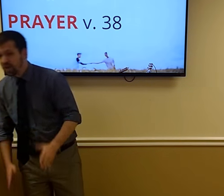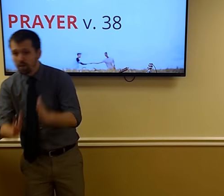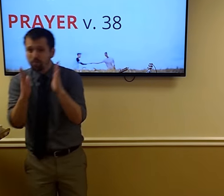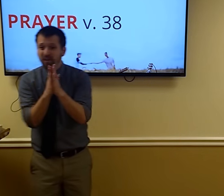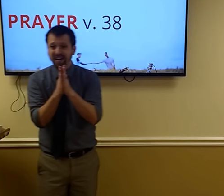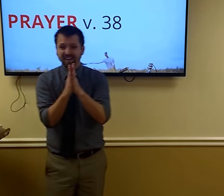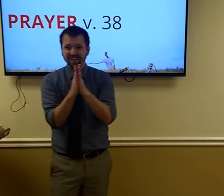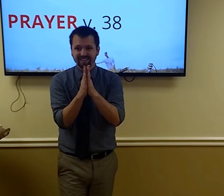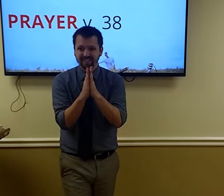prayer.